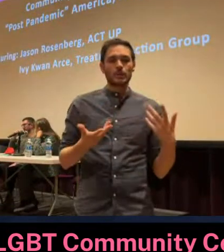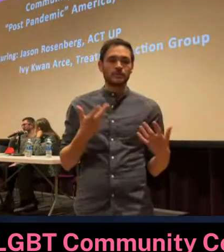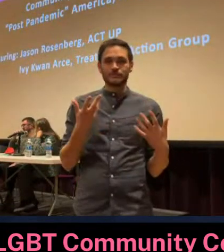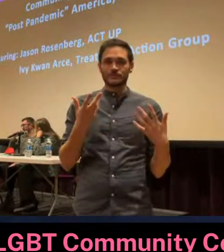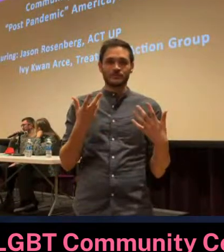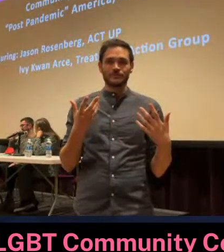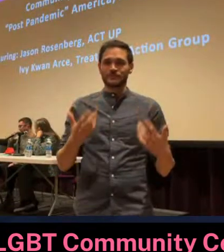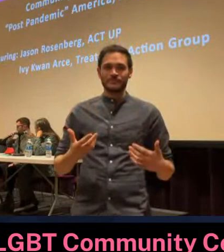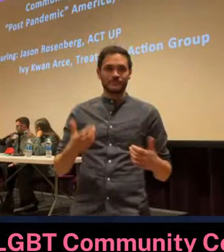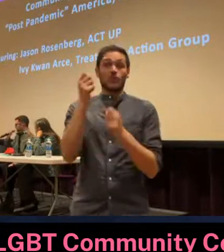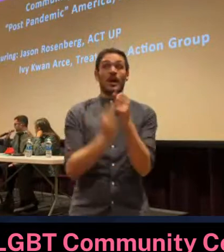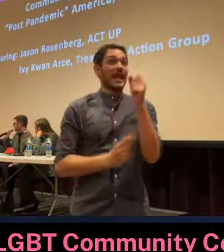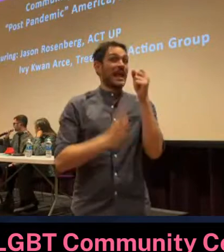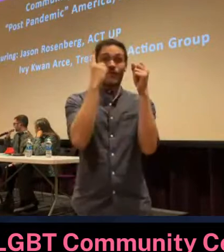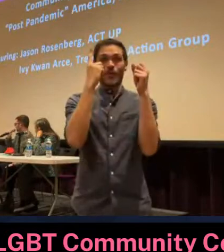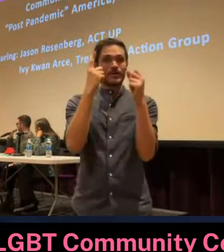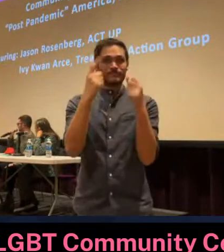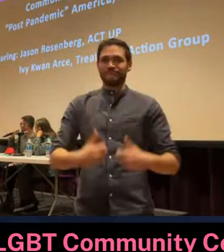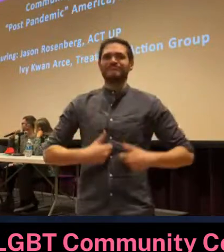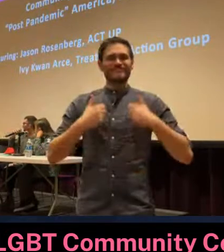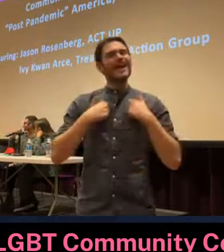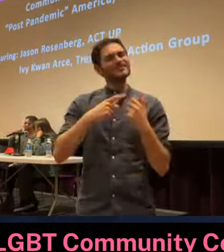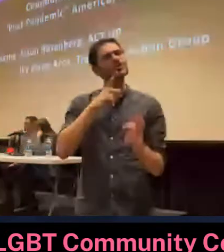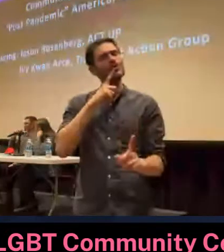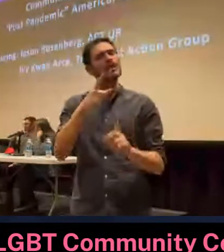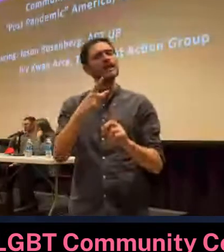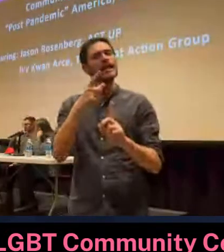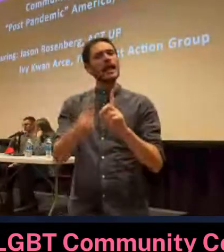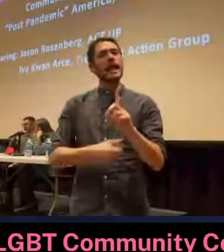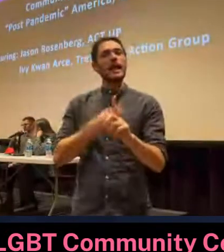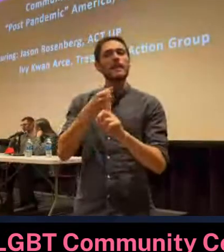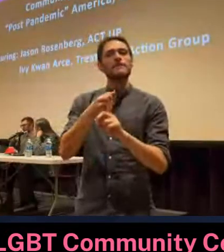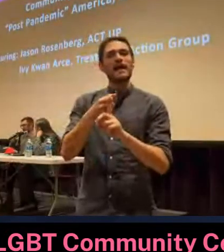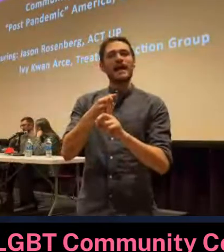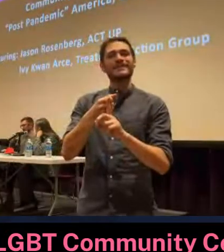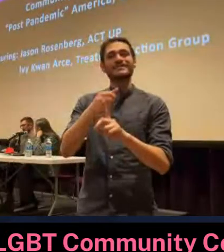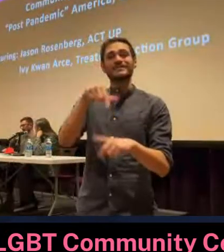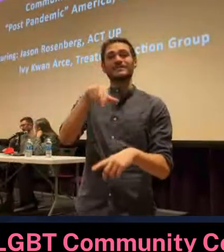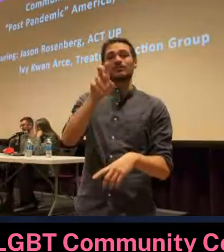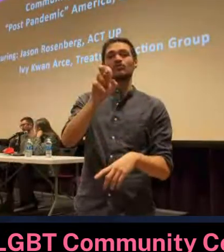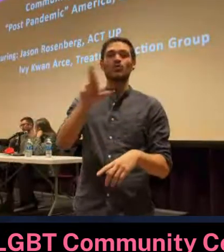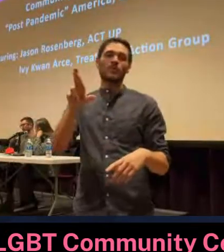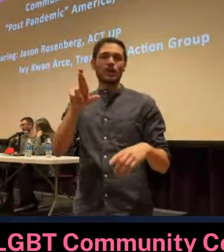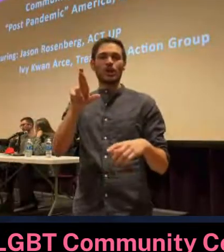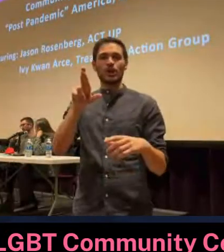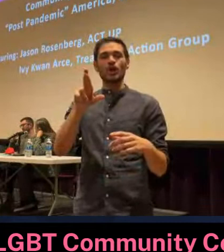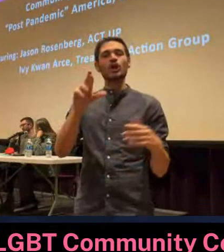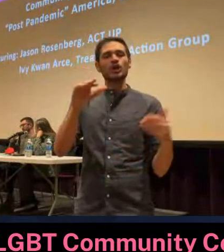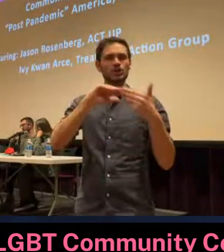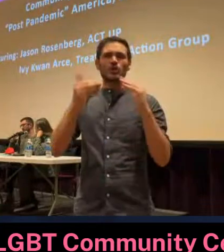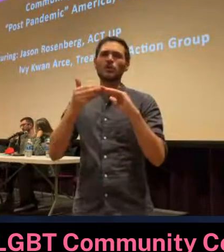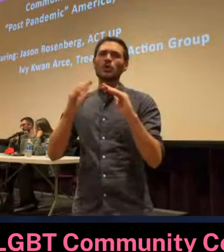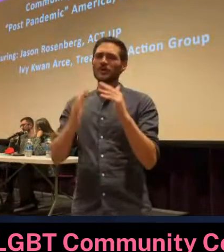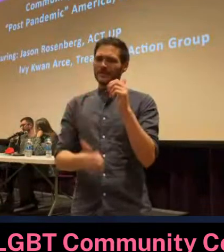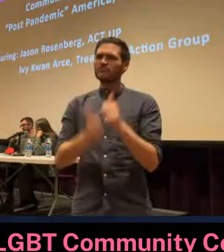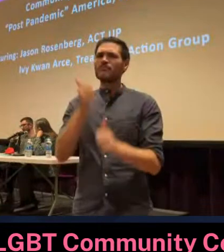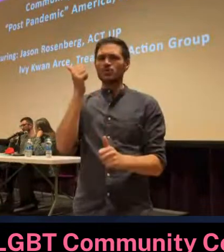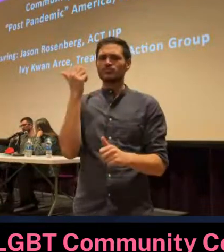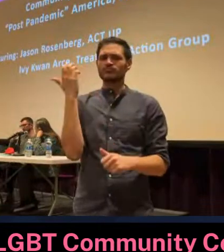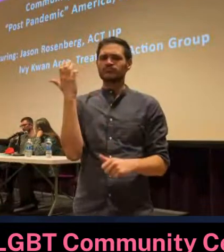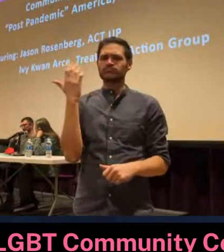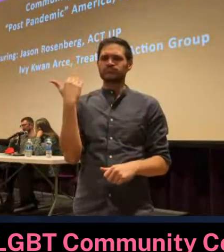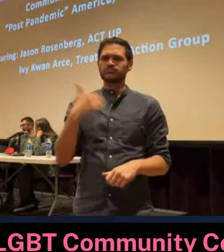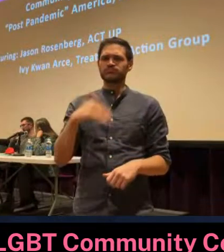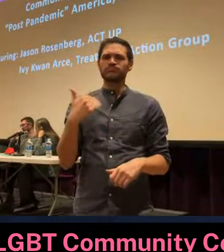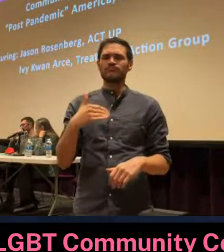everyone's lives, it obviously disproportionately affected our career community. And at ACT